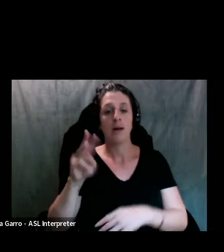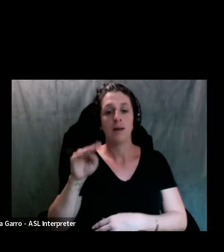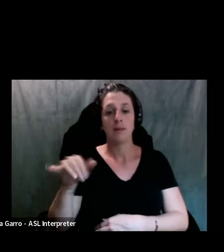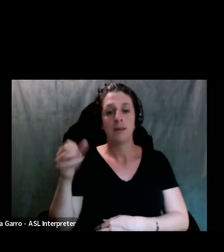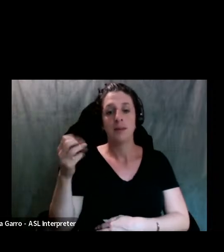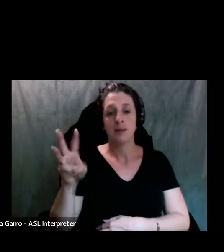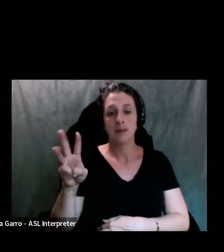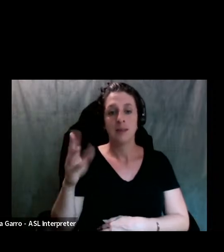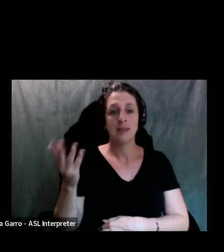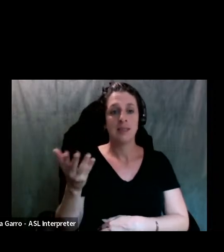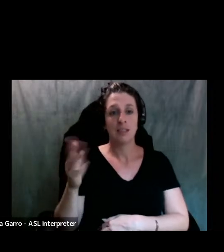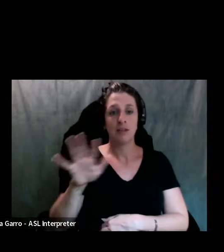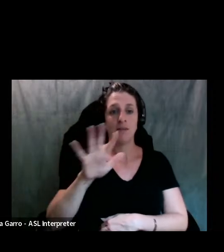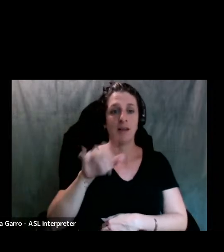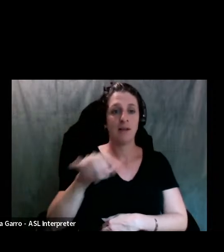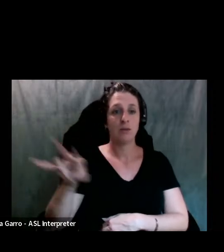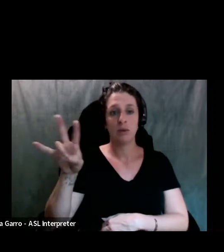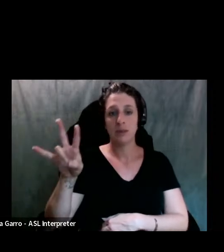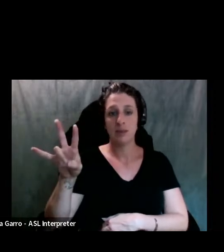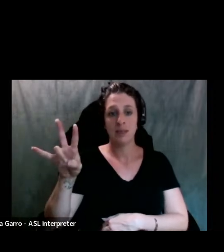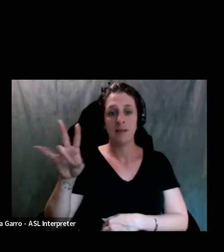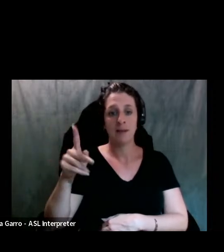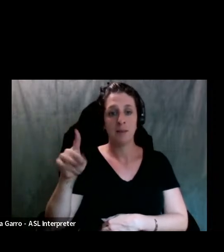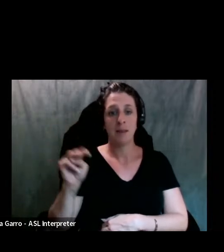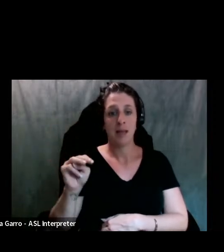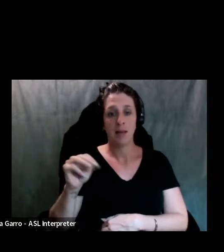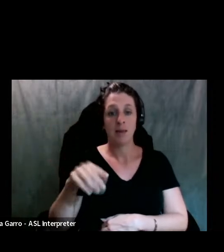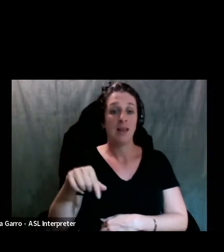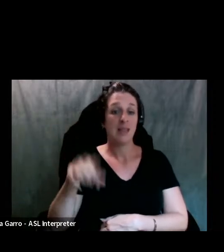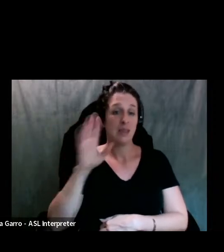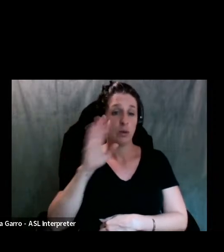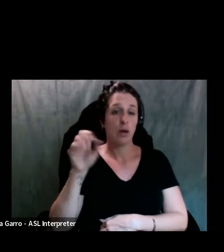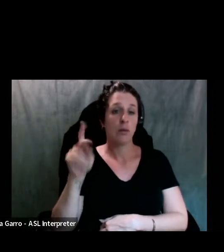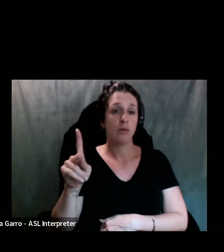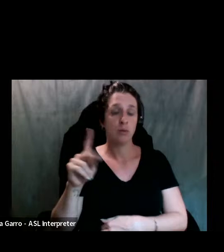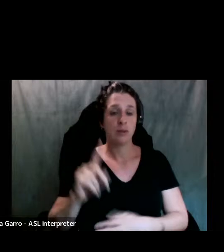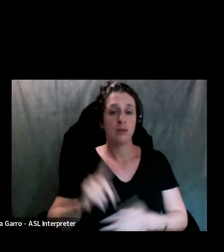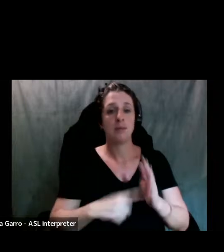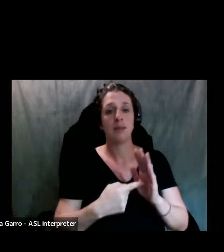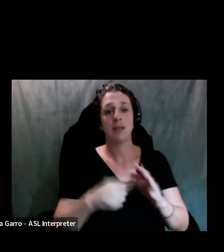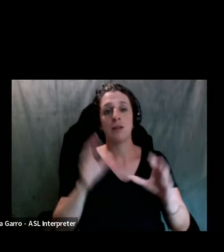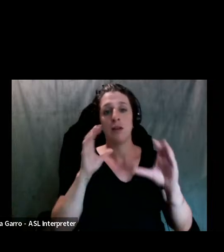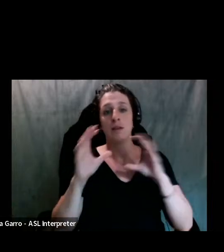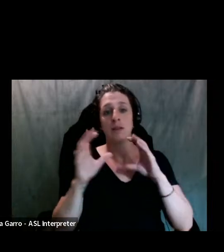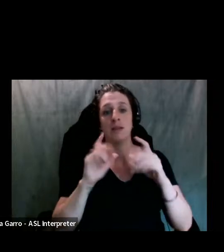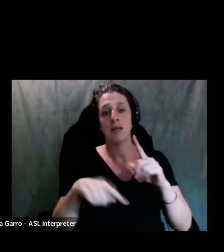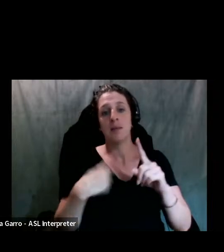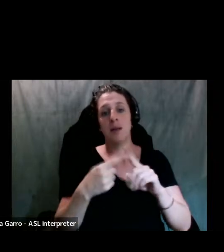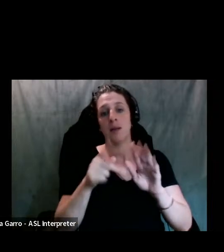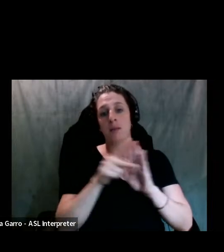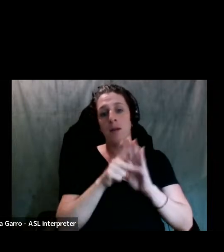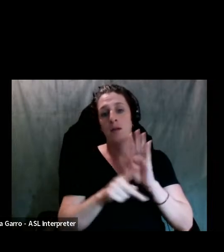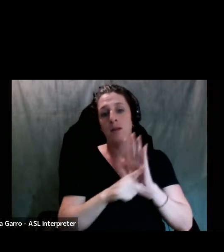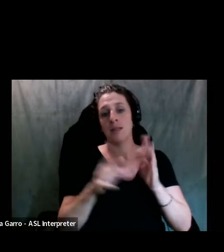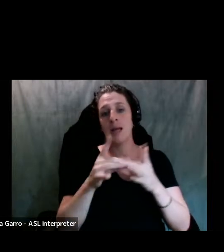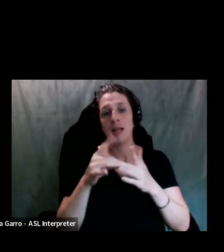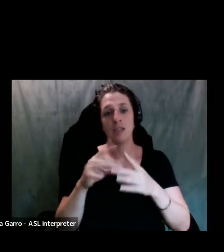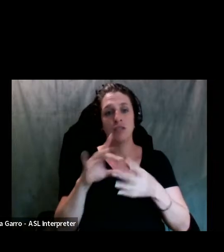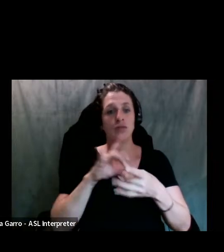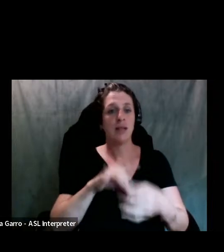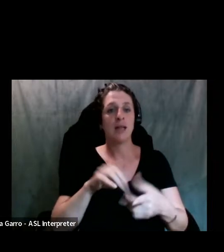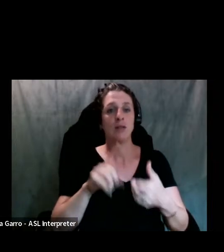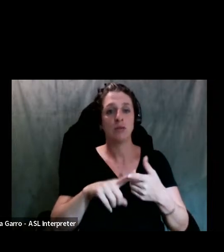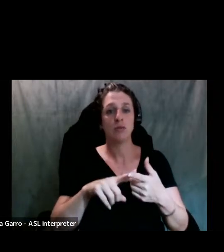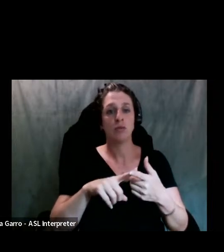here 5 to 7 p.m. This is going to be an opportunity to begin the conversation about policy guidance related to